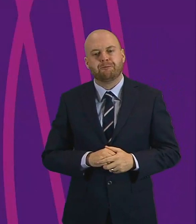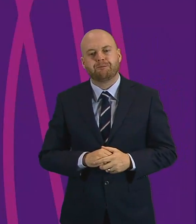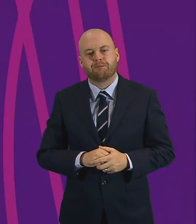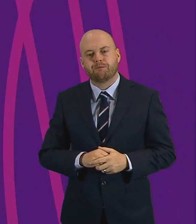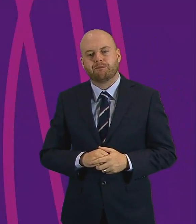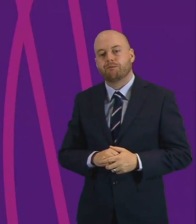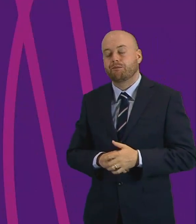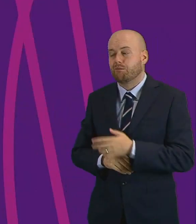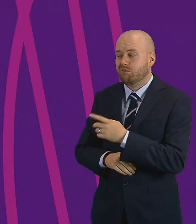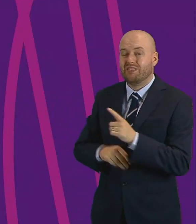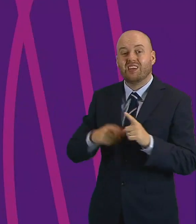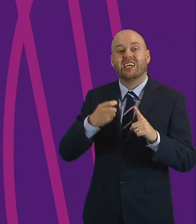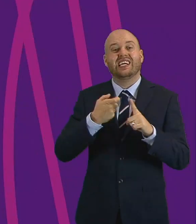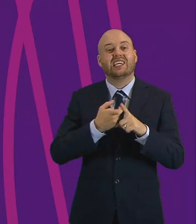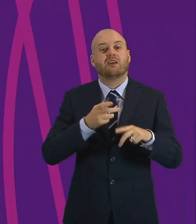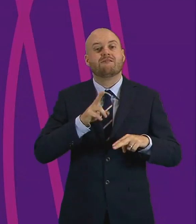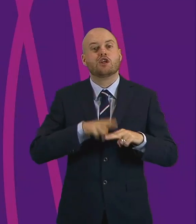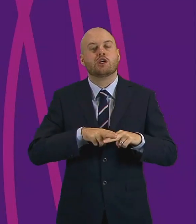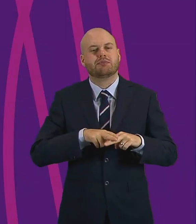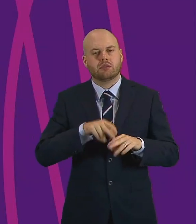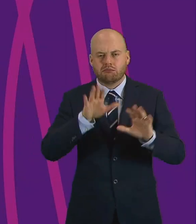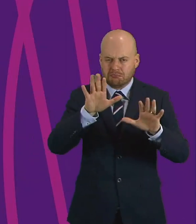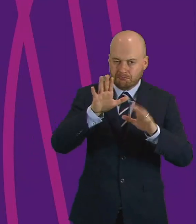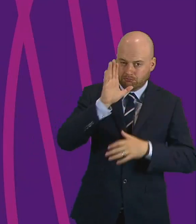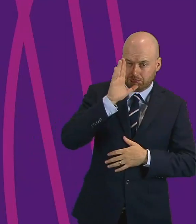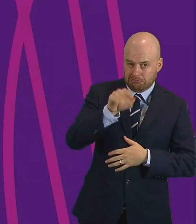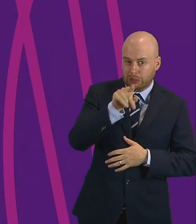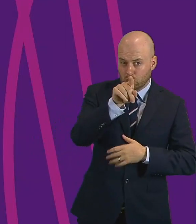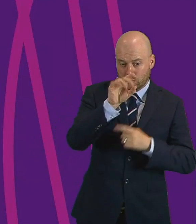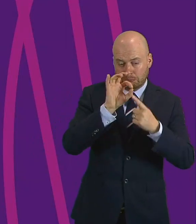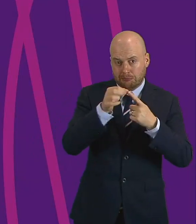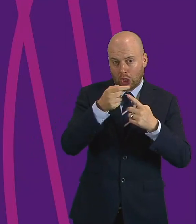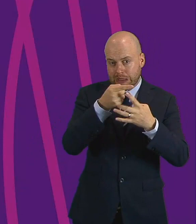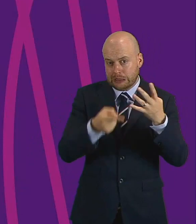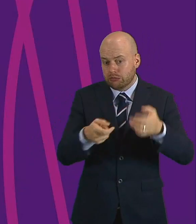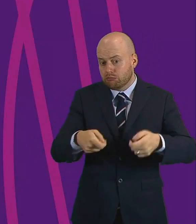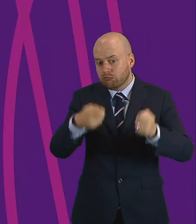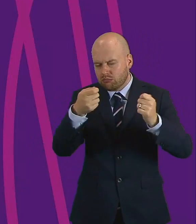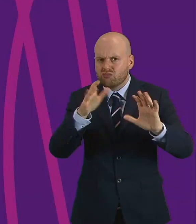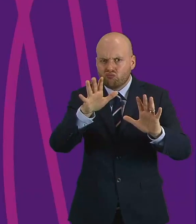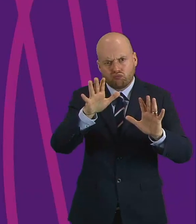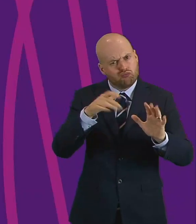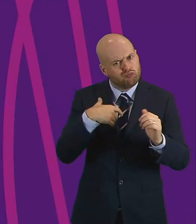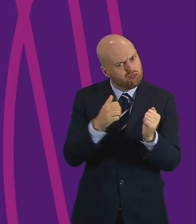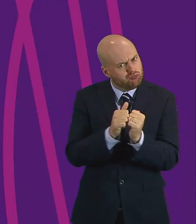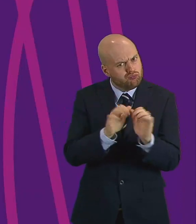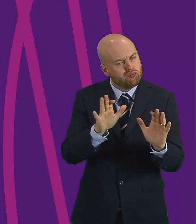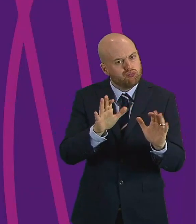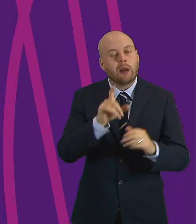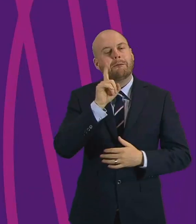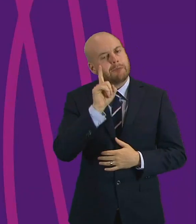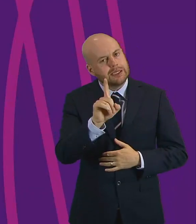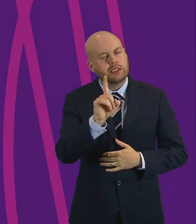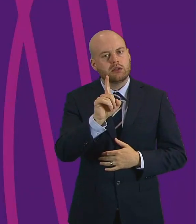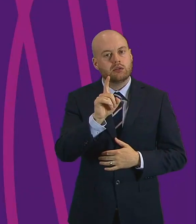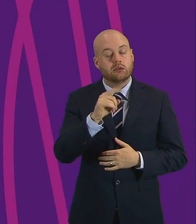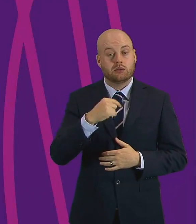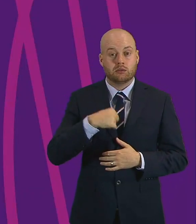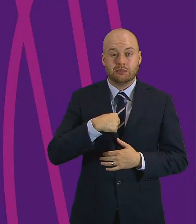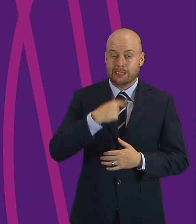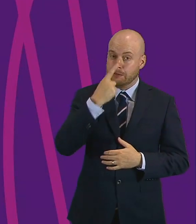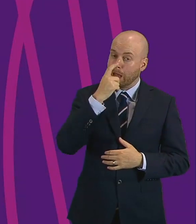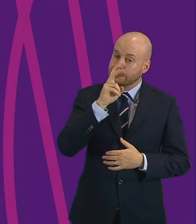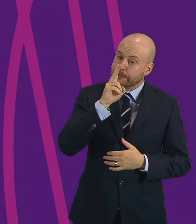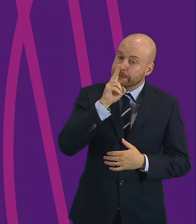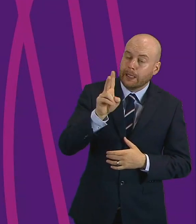points you raise are worthy of consideration. But this goes to the heart of the reason for this debate, which is I can see on the horizon a